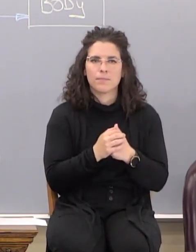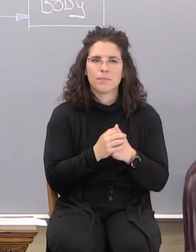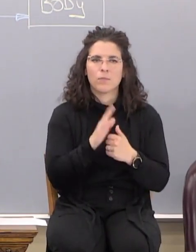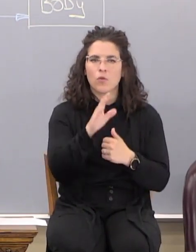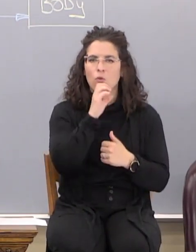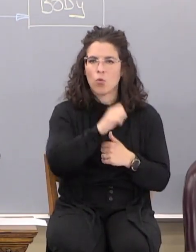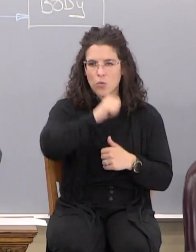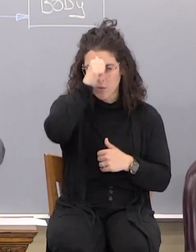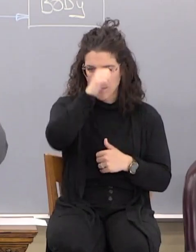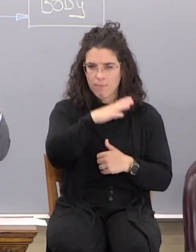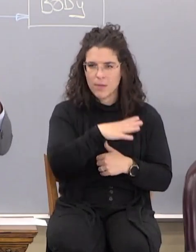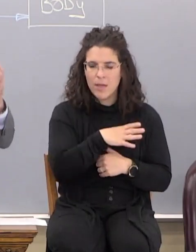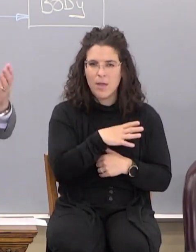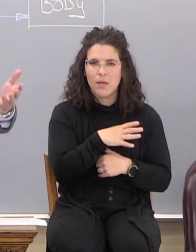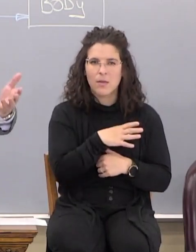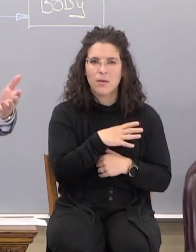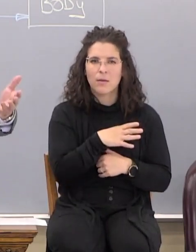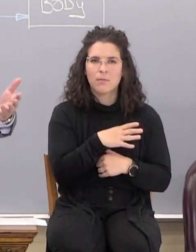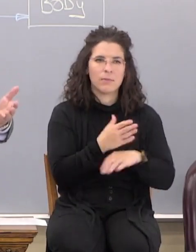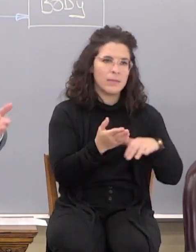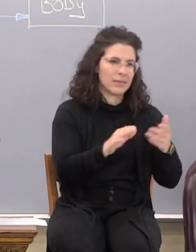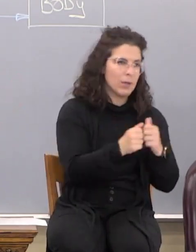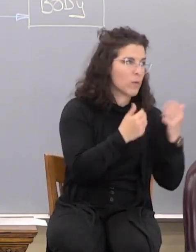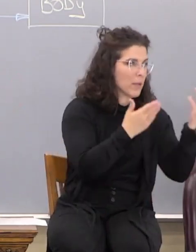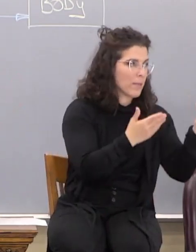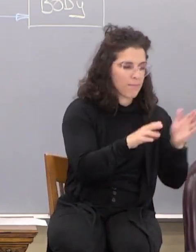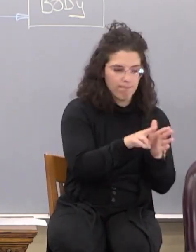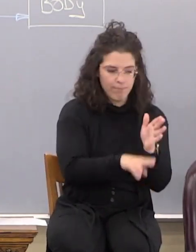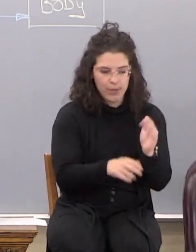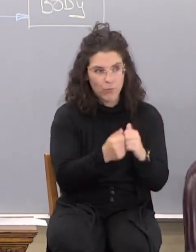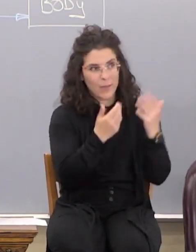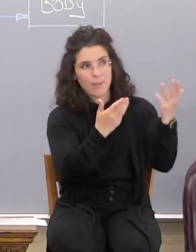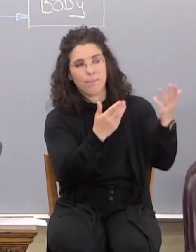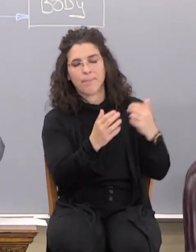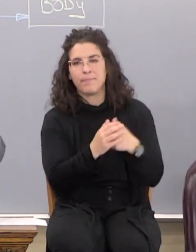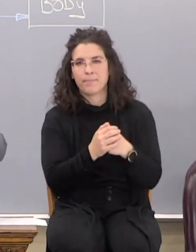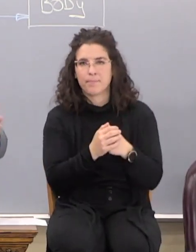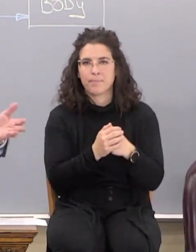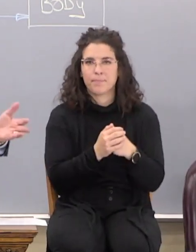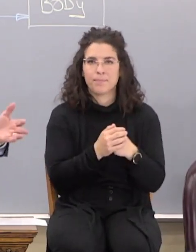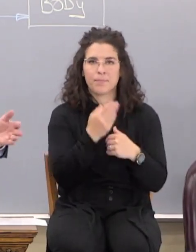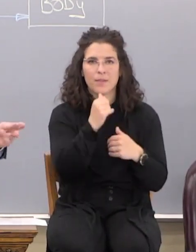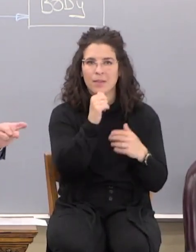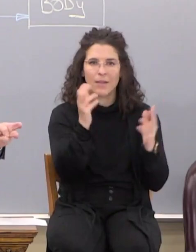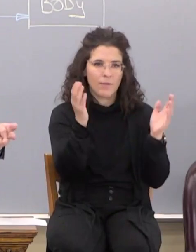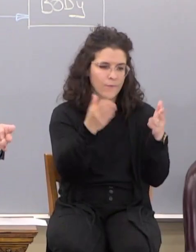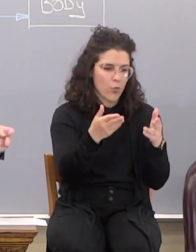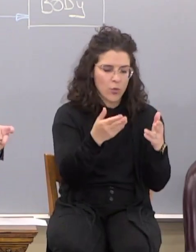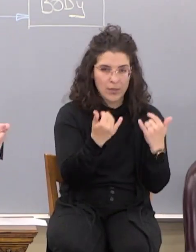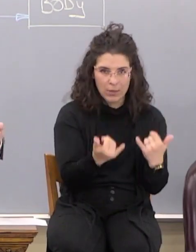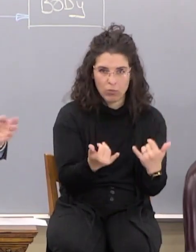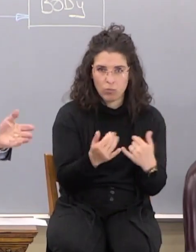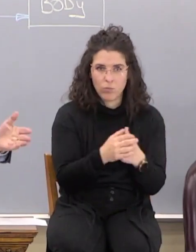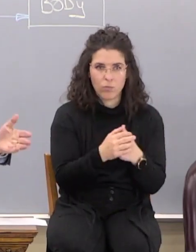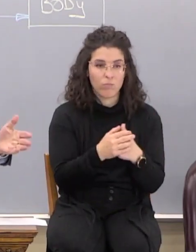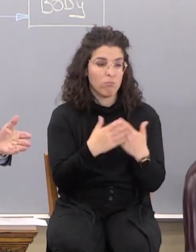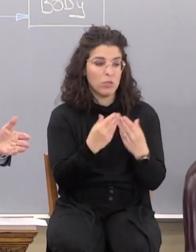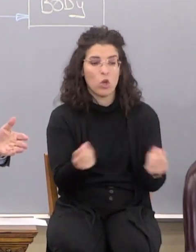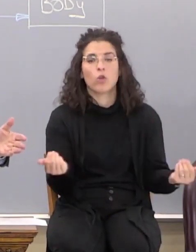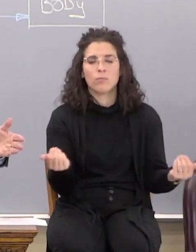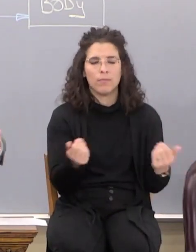Your old man, dead with him, buried with him. He's not the issue anymore. He's